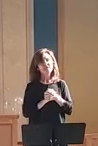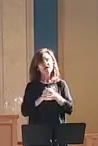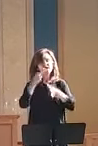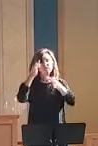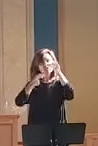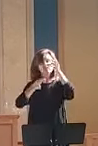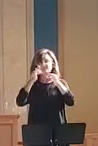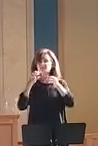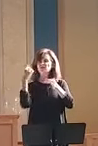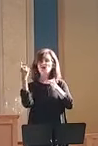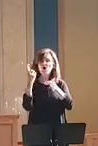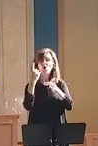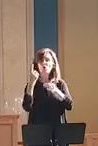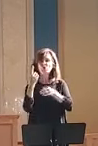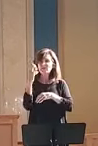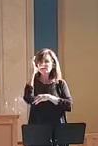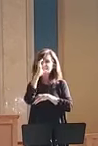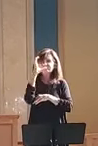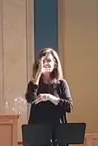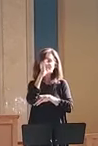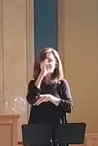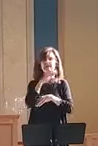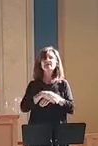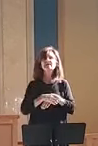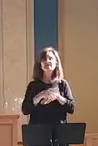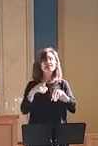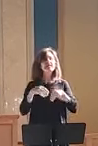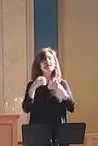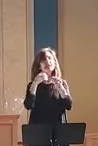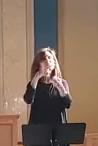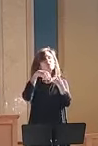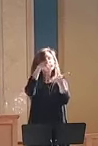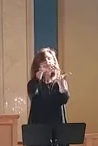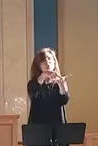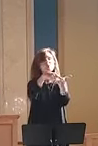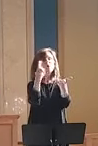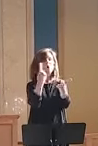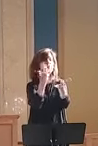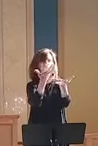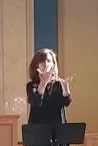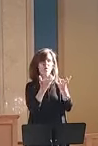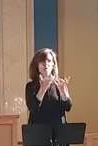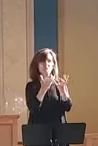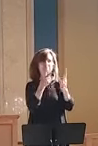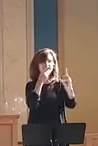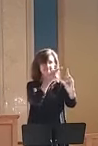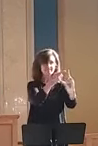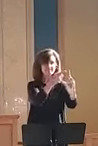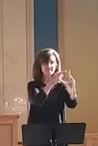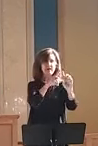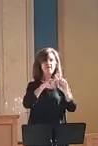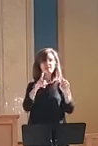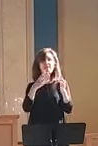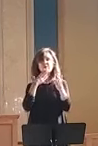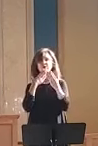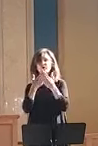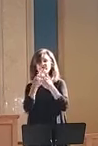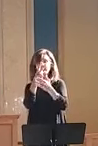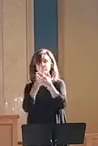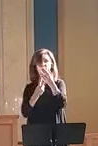Justice is always going to be sought. To render what's due is always sought, but the good of both parties as well should be at